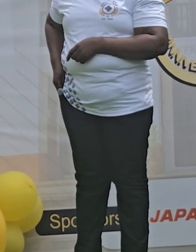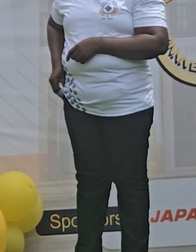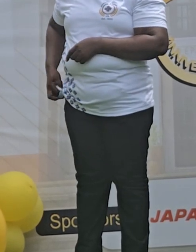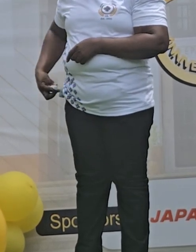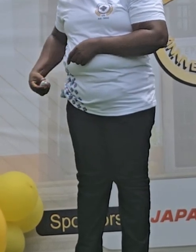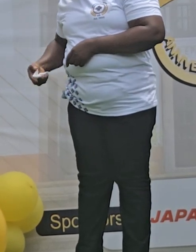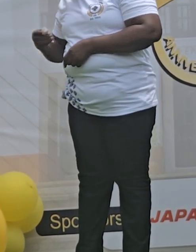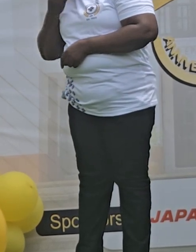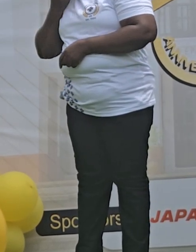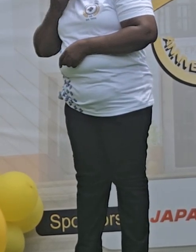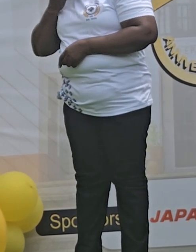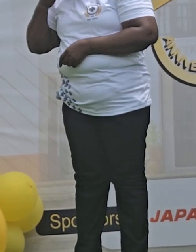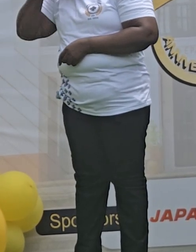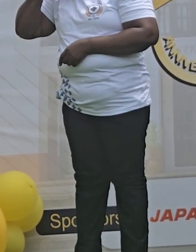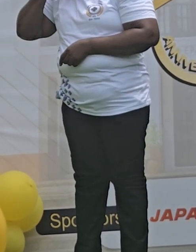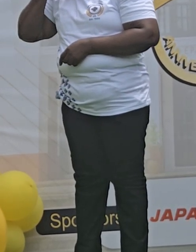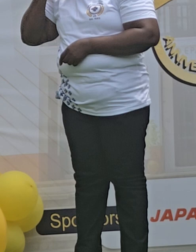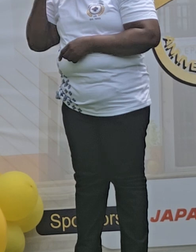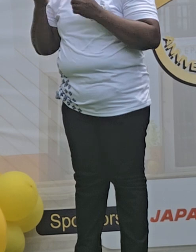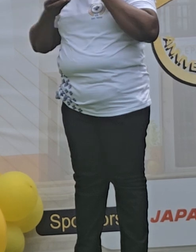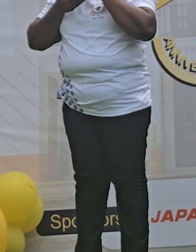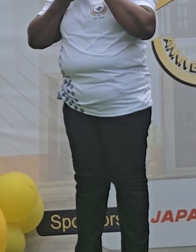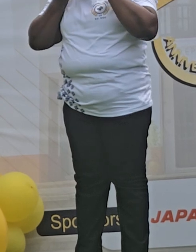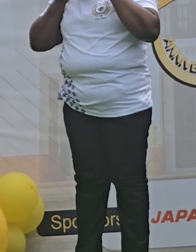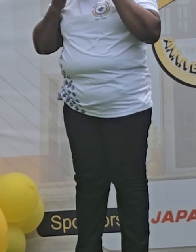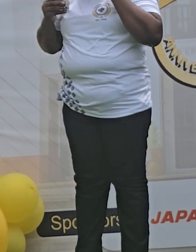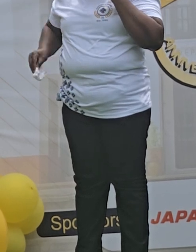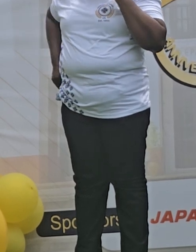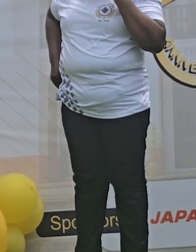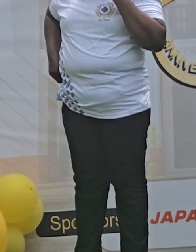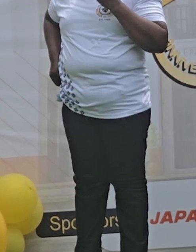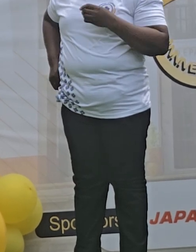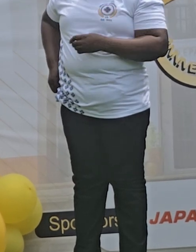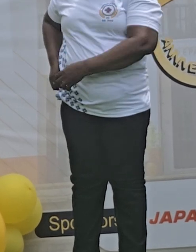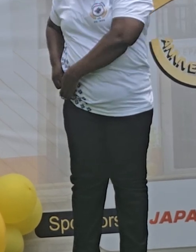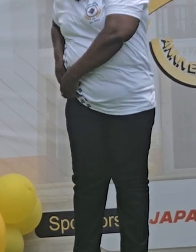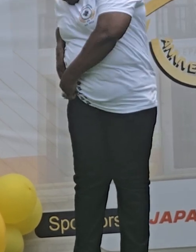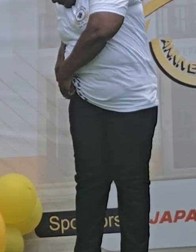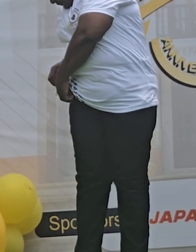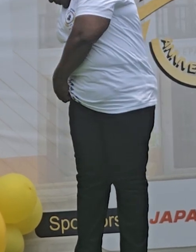The two first students included